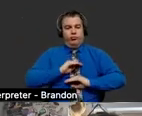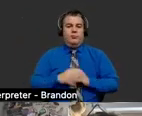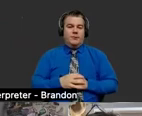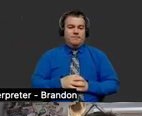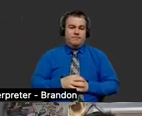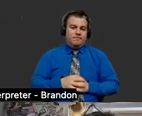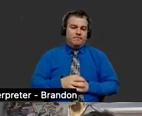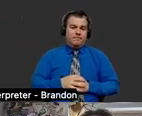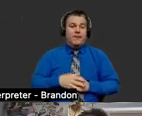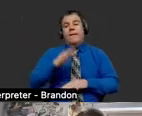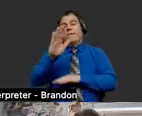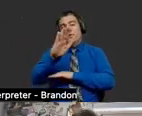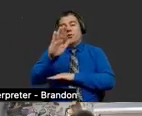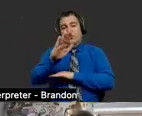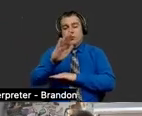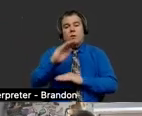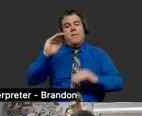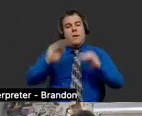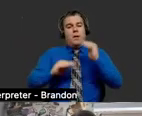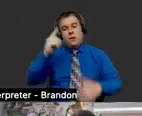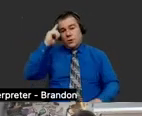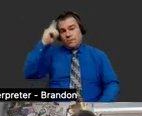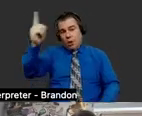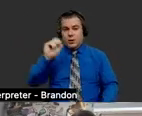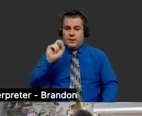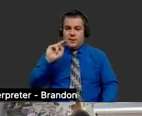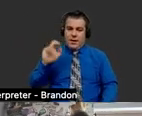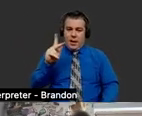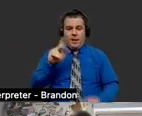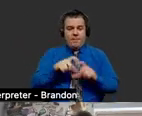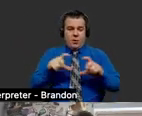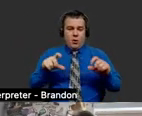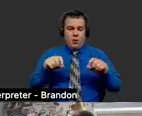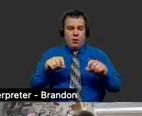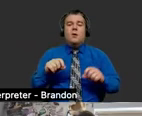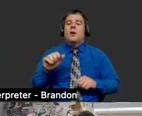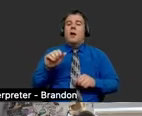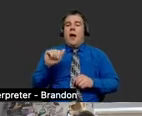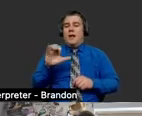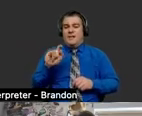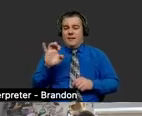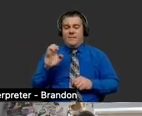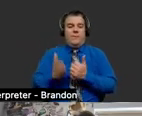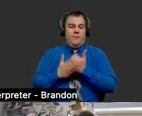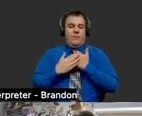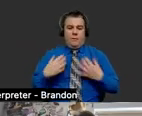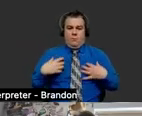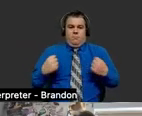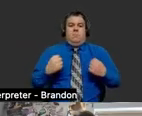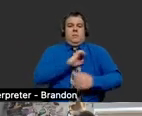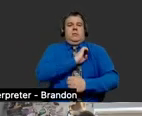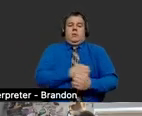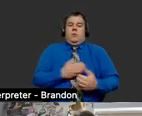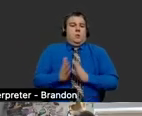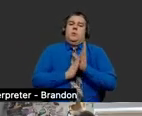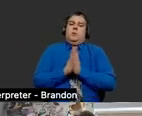In the afternoon, enjoy a balanced smart snack bar and a serving of Active to give you a clean energy boost to get through your busy day.